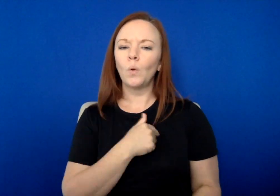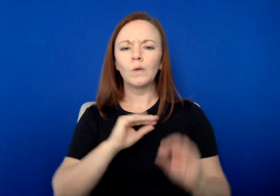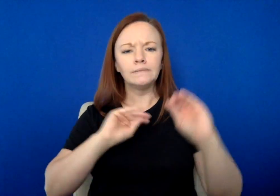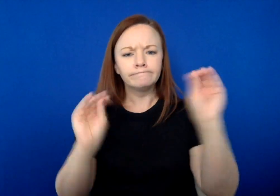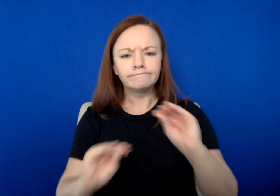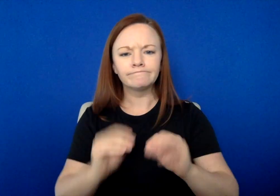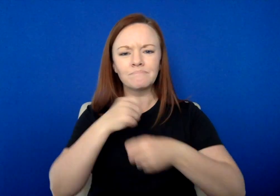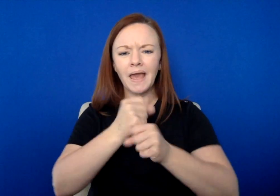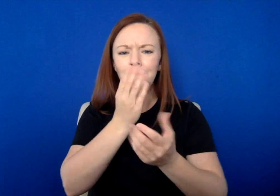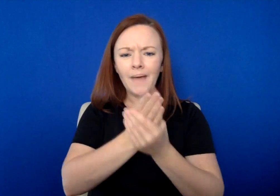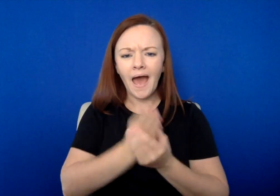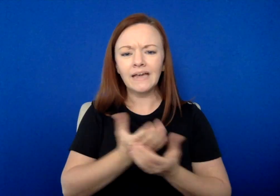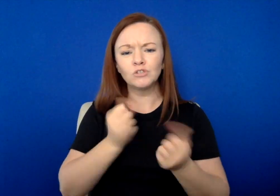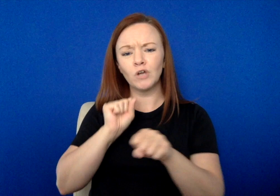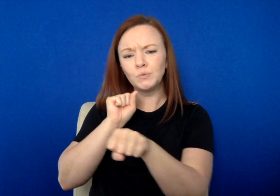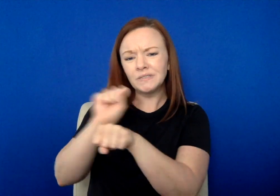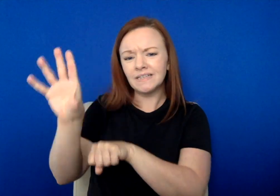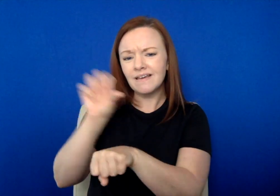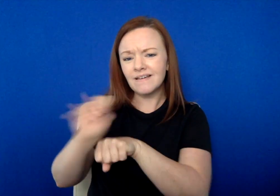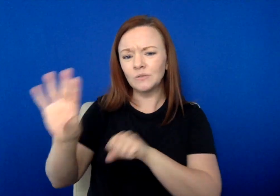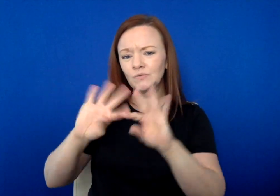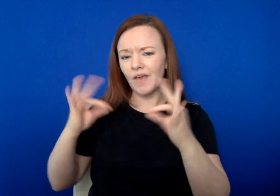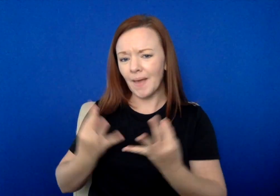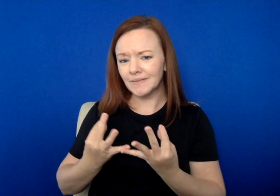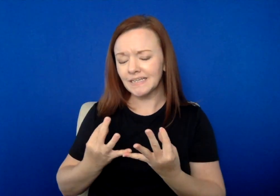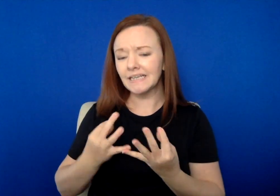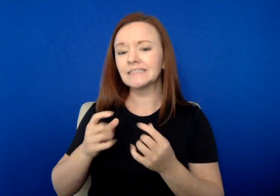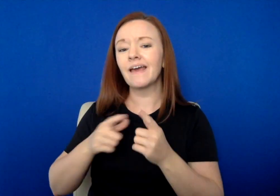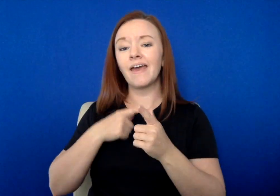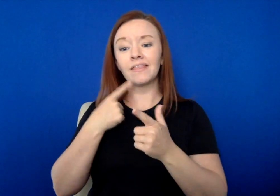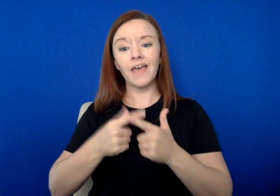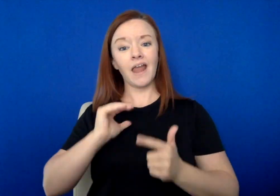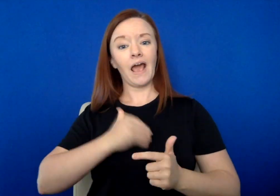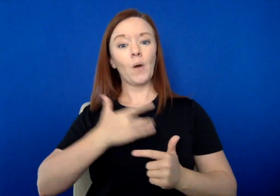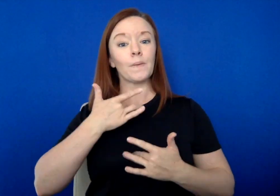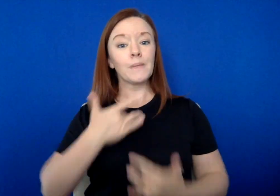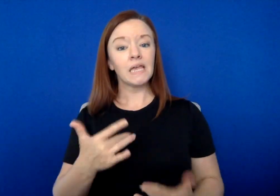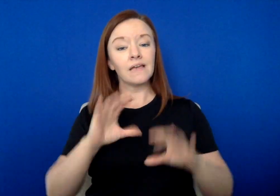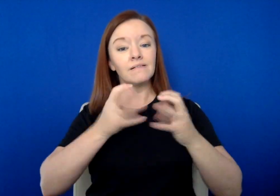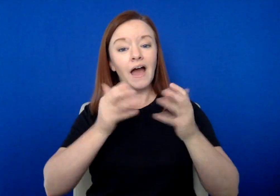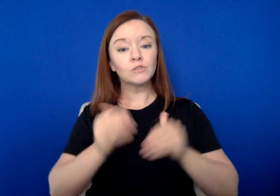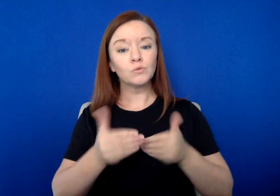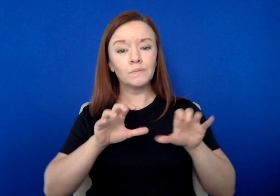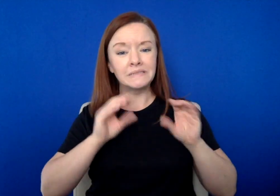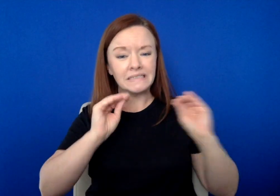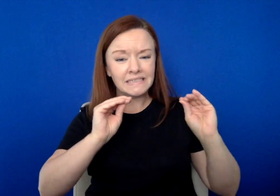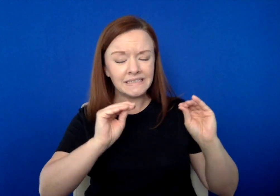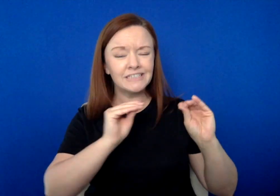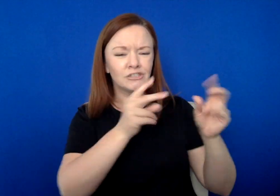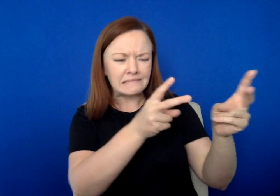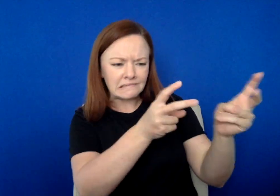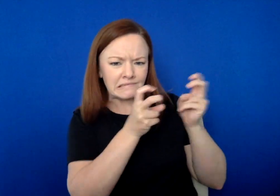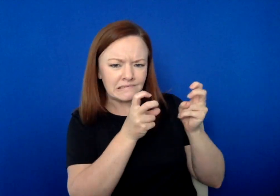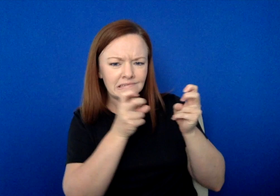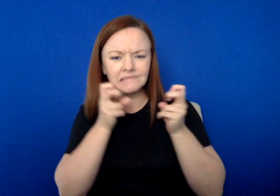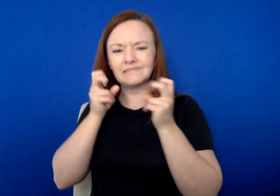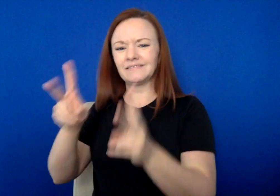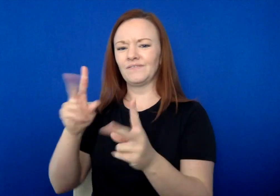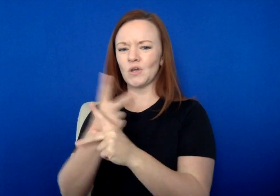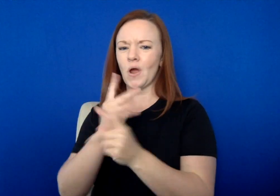the hands of families. And then we just had to try and take what we usually do and figure out how that could be done on Zoom